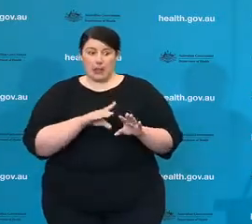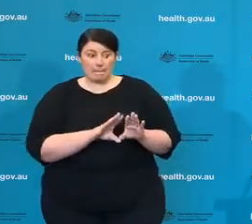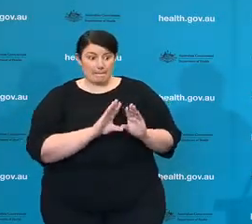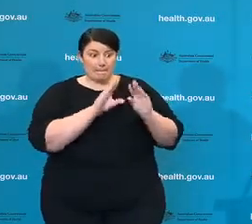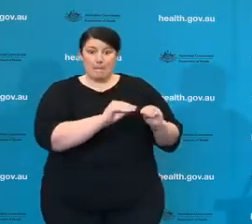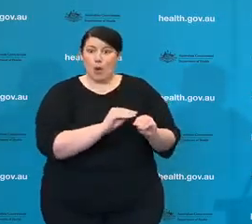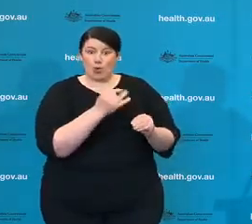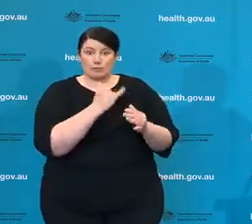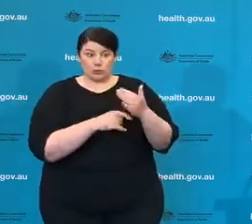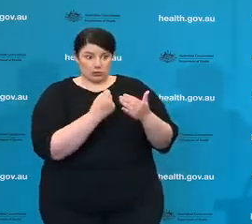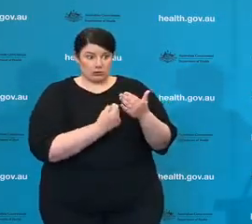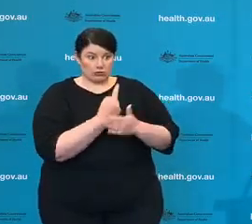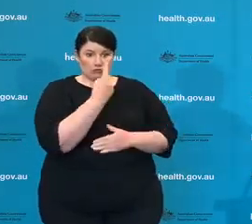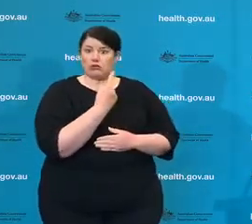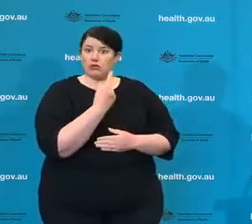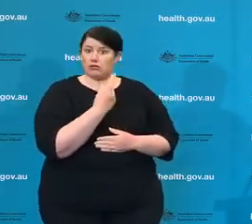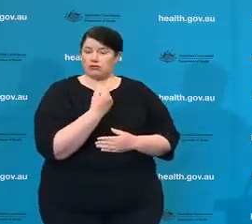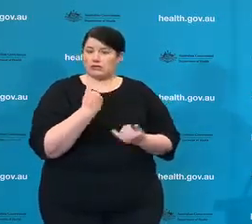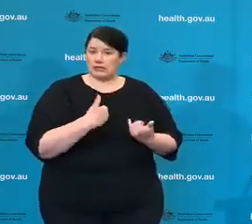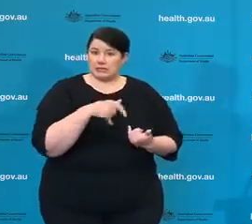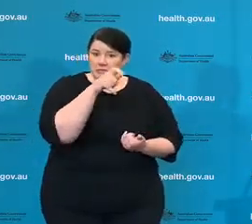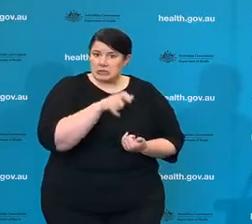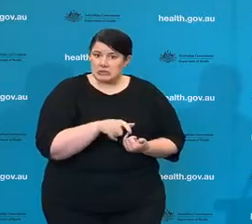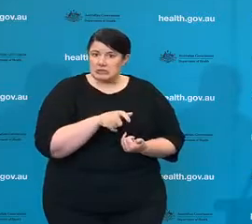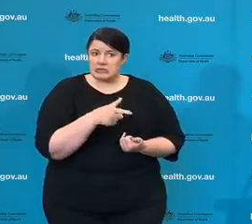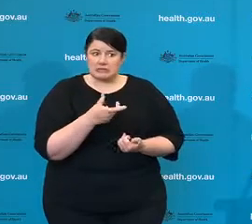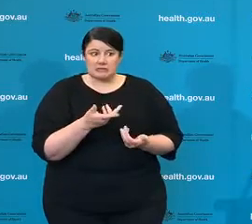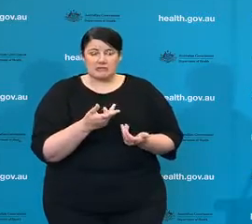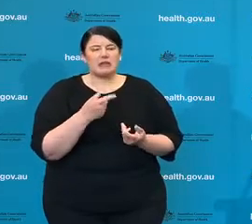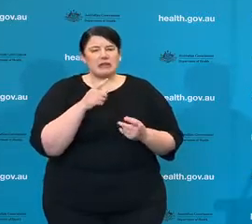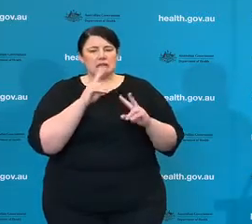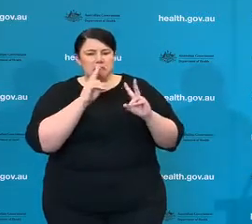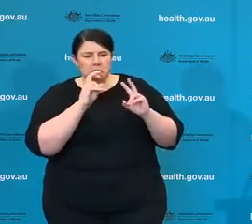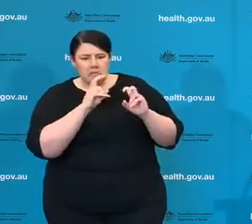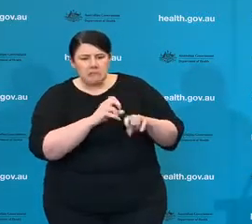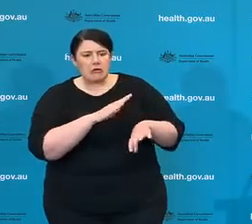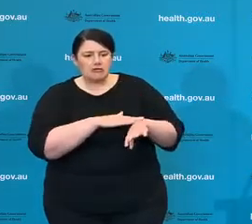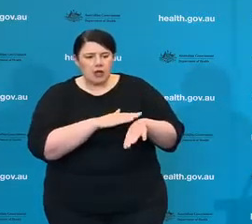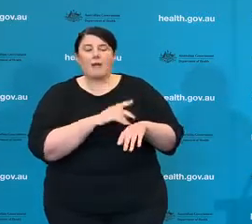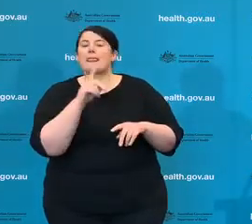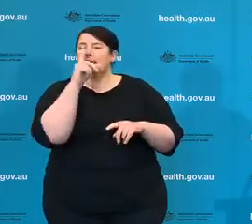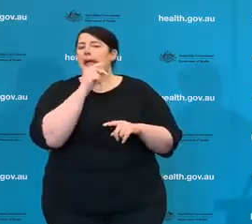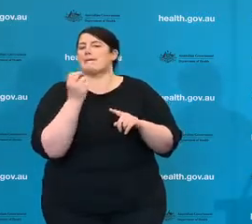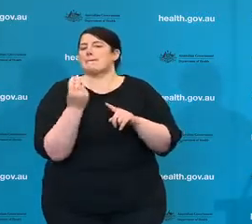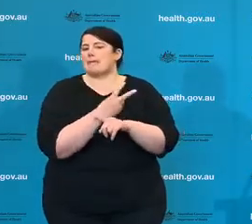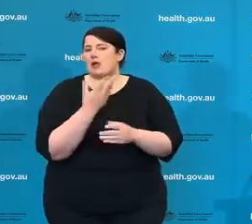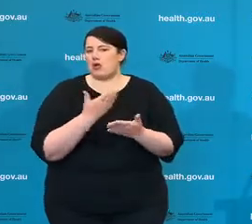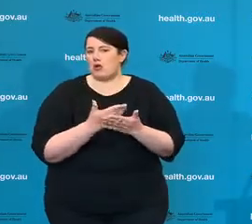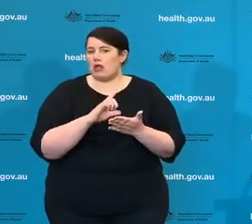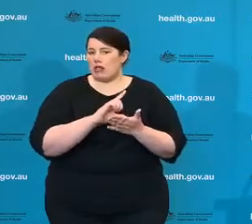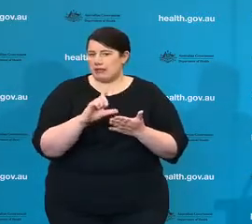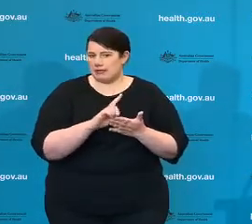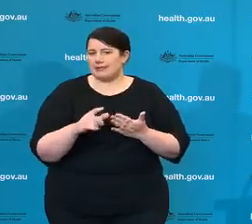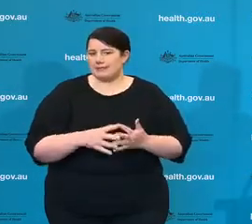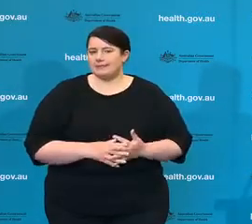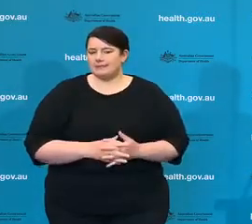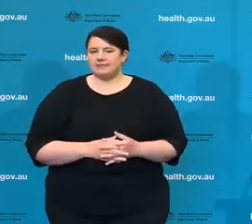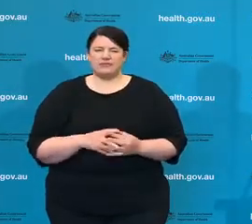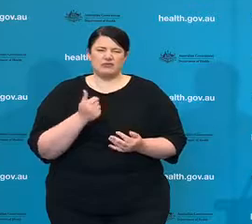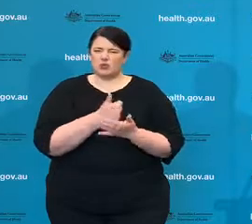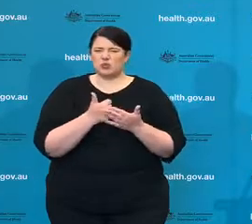of serious adverse events, do happen as sort of a matter of course during vaccine